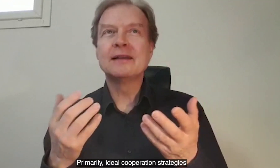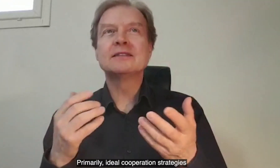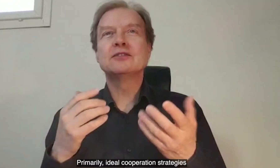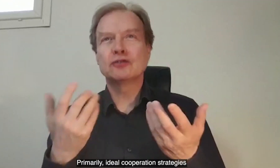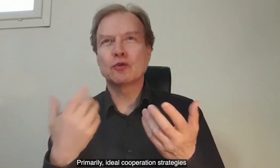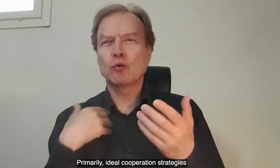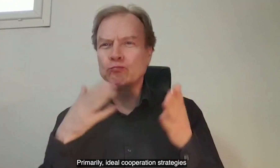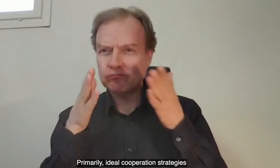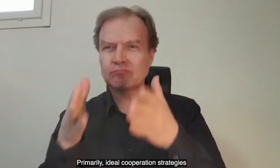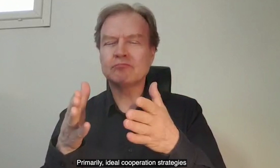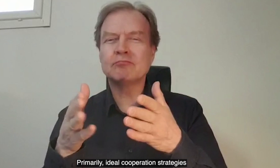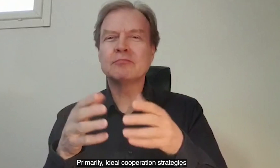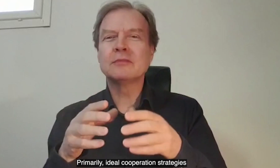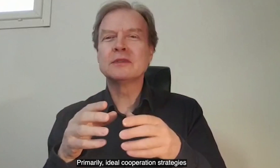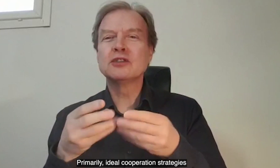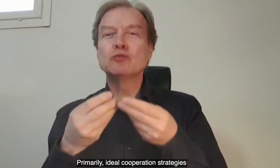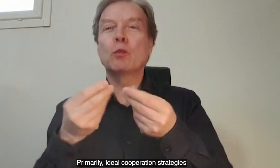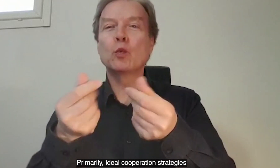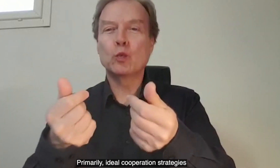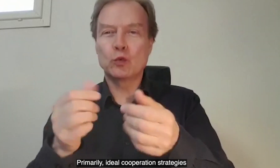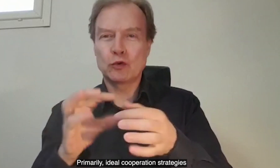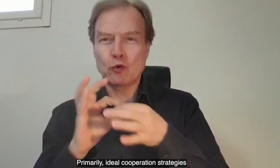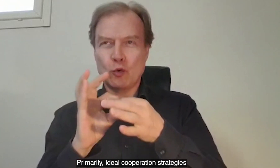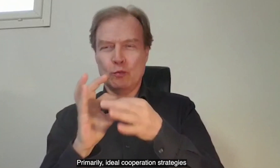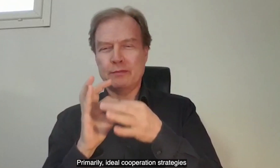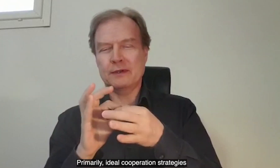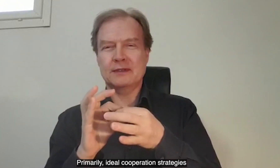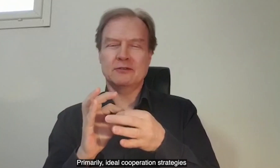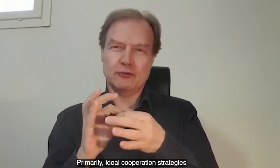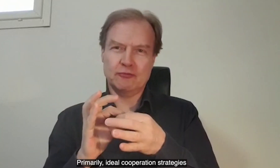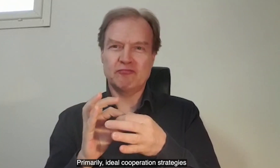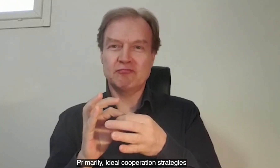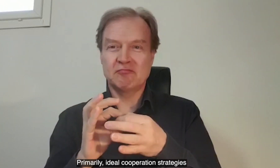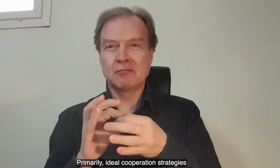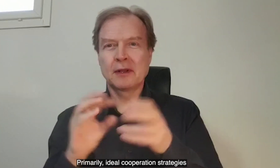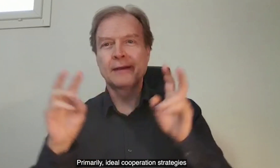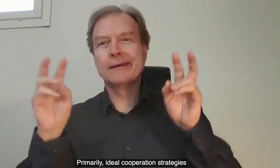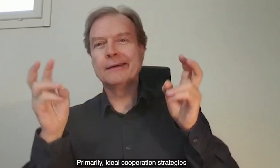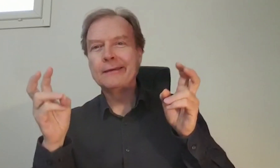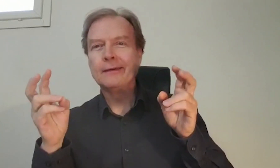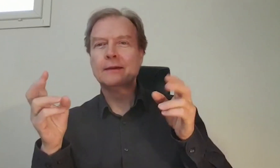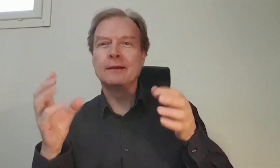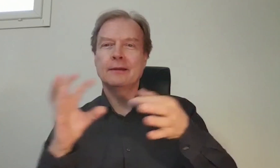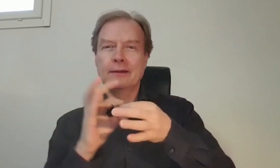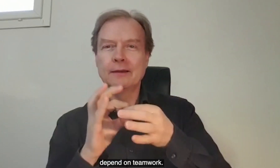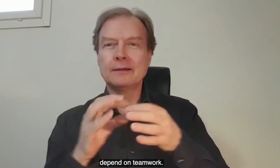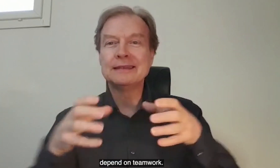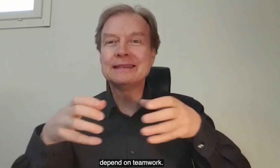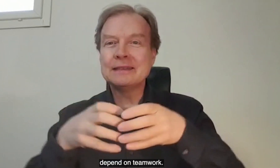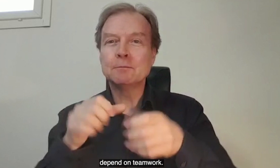Primarily, ideal cooperation strategies depend on teamwork. I will expand on what I mean by